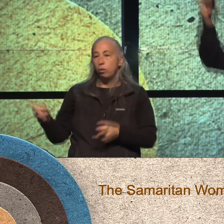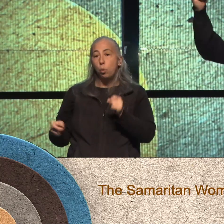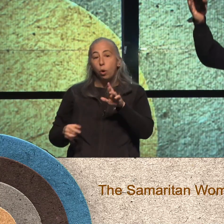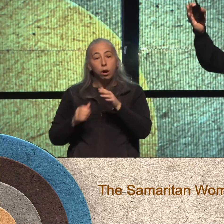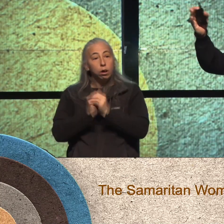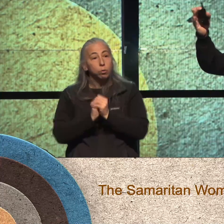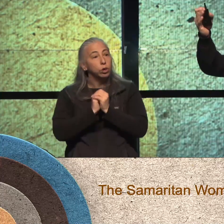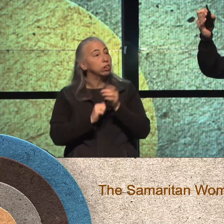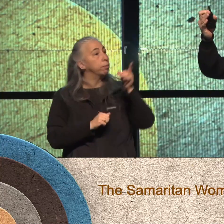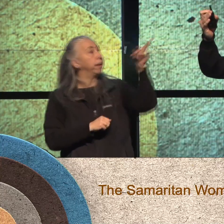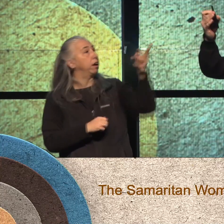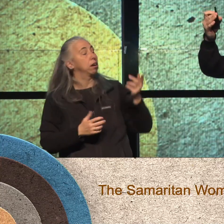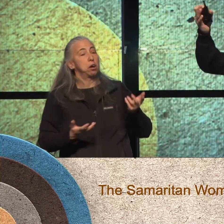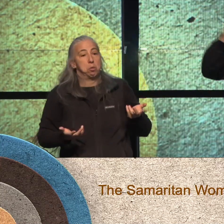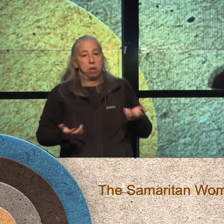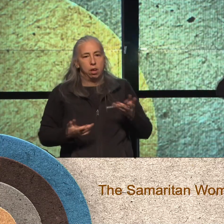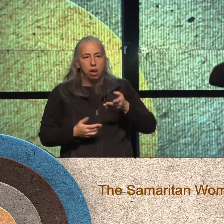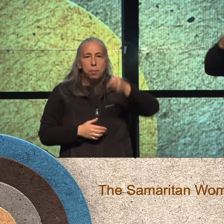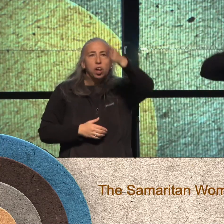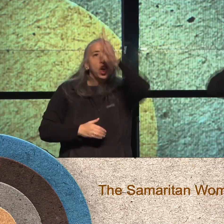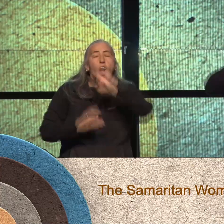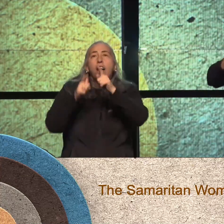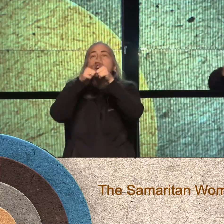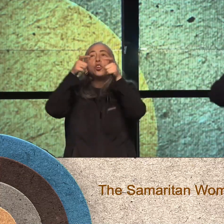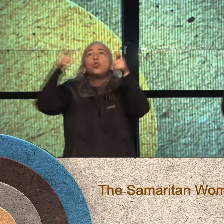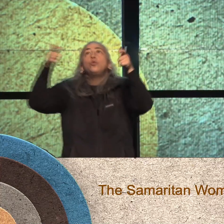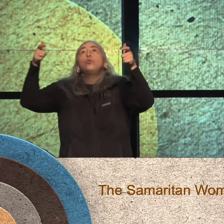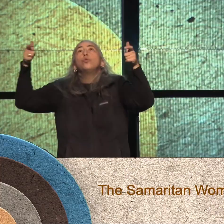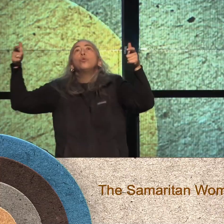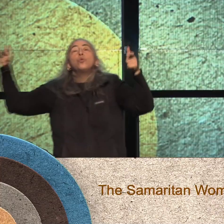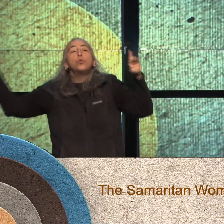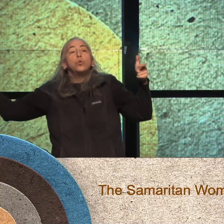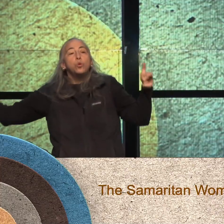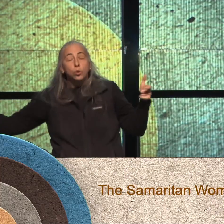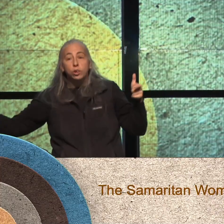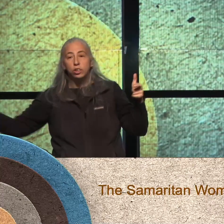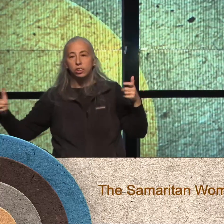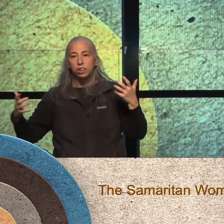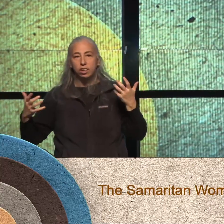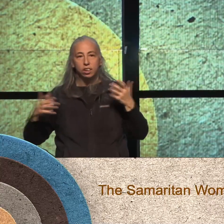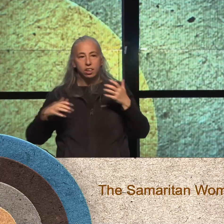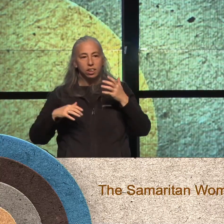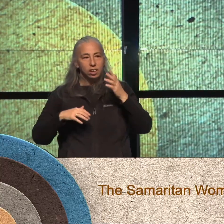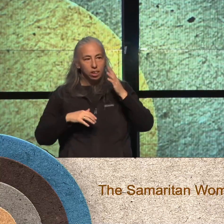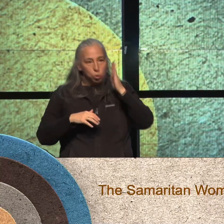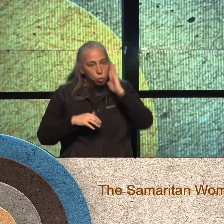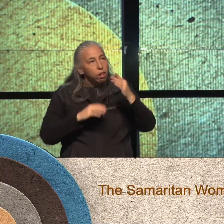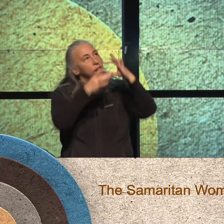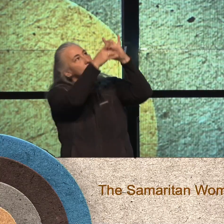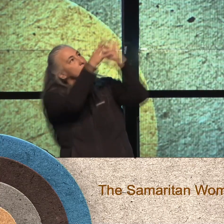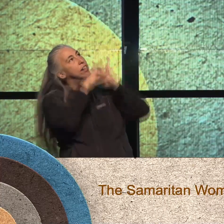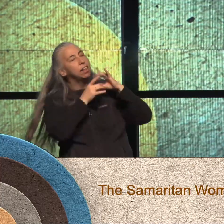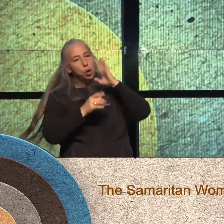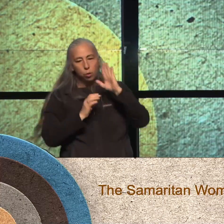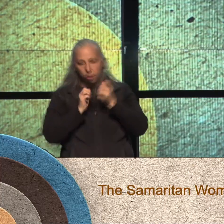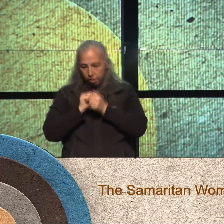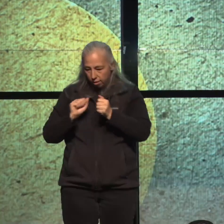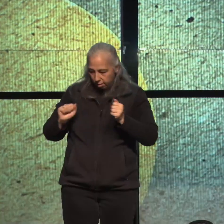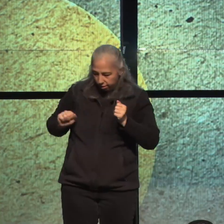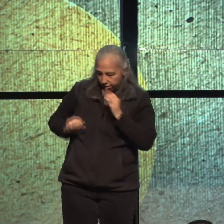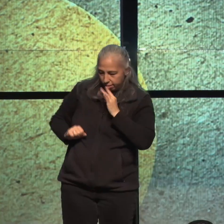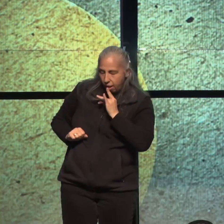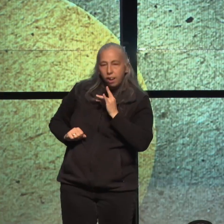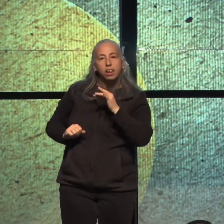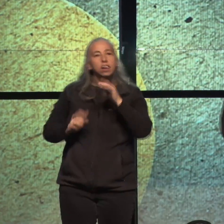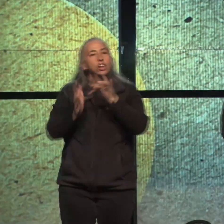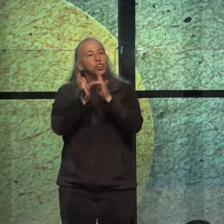God's just too big. Absolutely, just worship in spirit and truth. You will encounter. It'll be revealed to you. He spoke with her